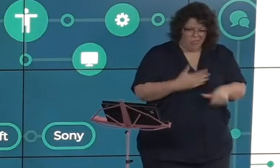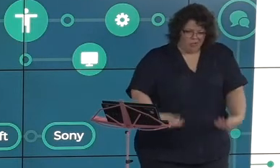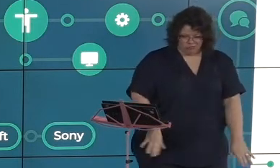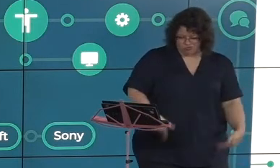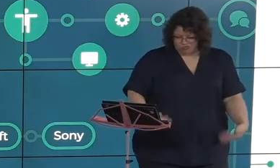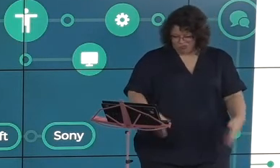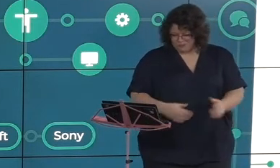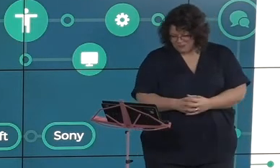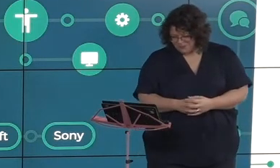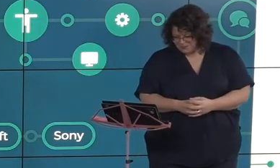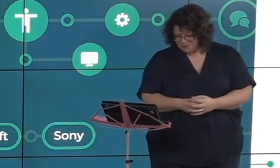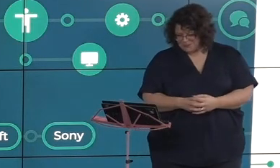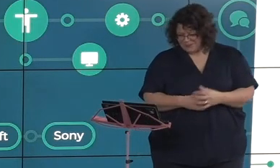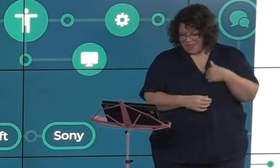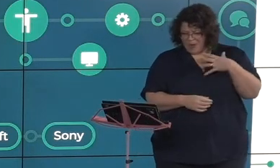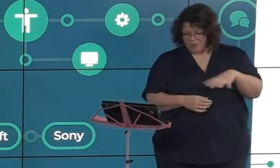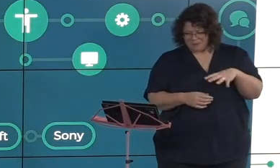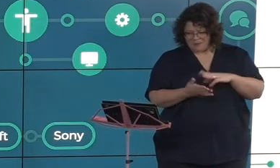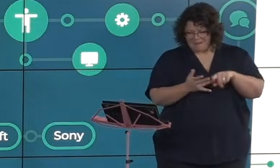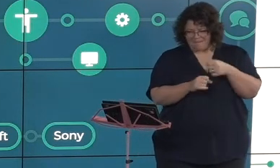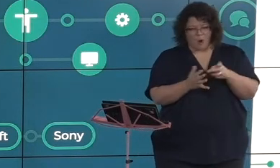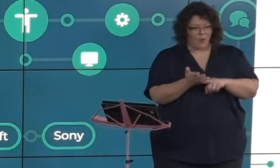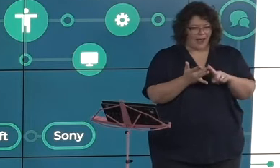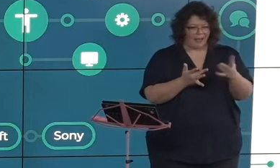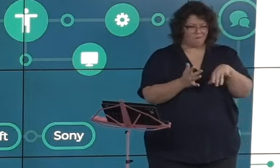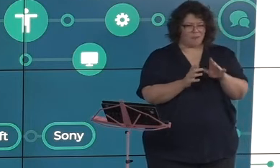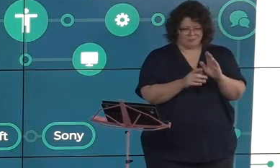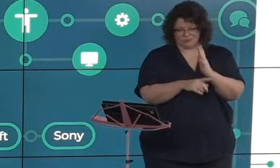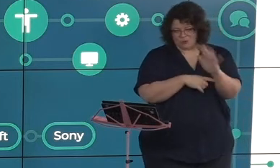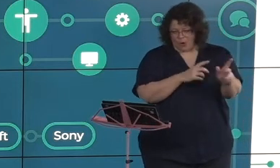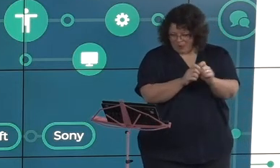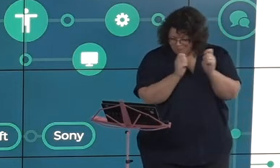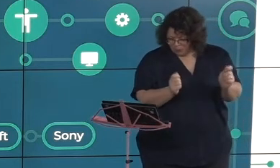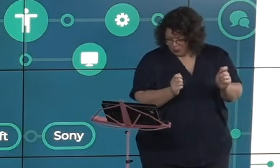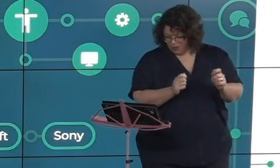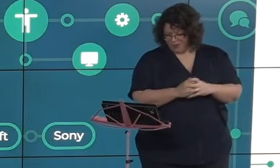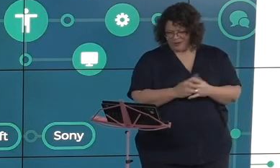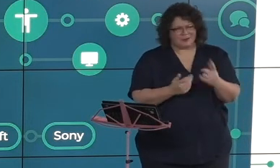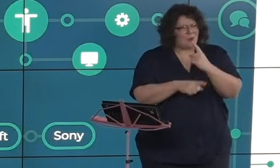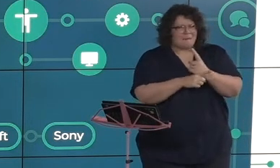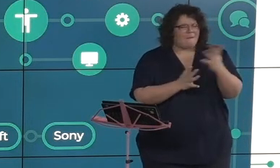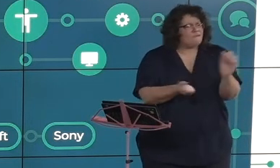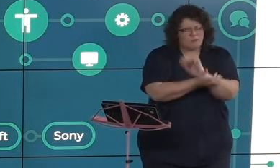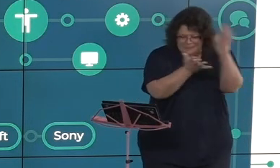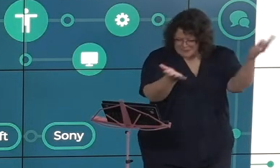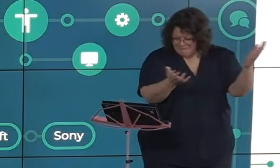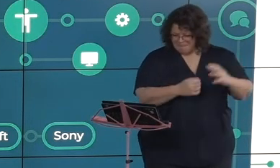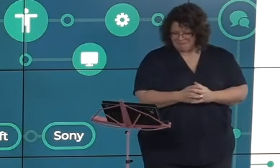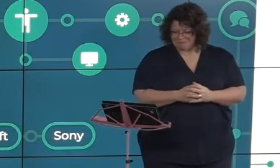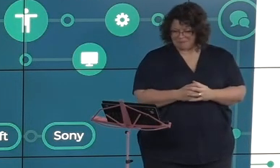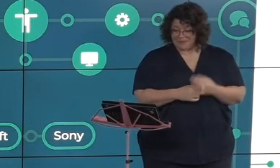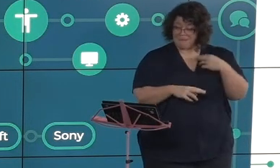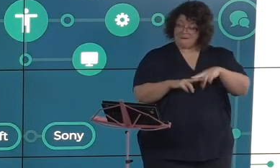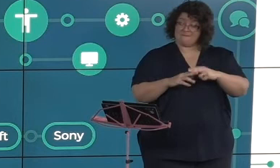birthday. The stupidest thing about all of this is he gave me a driving lesson even though he knew that I was legally